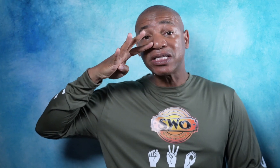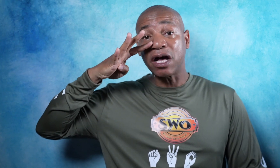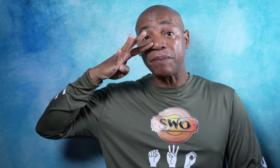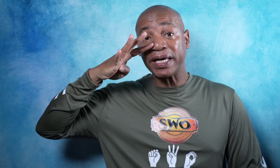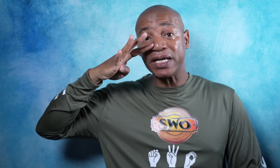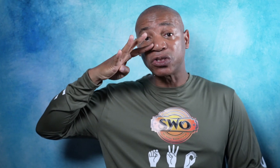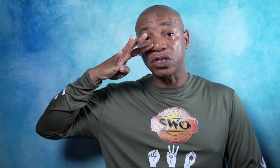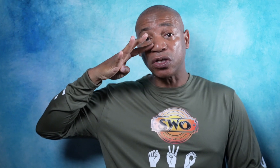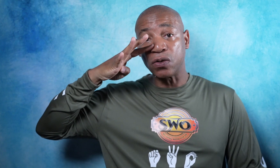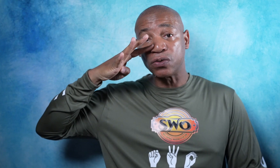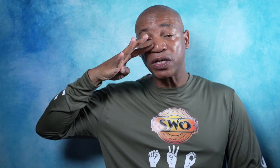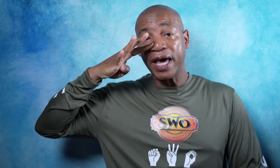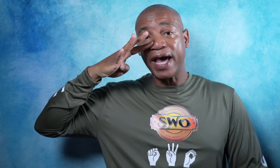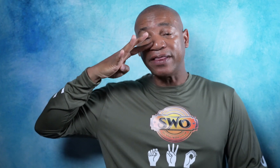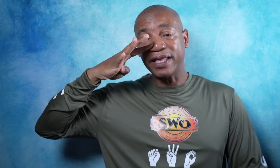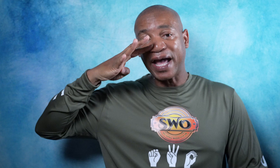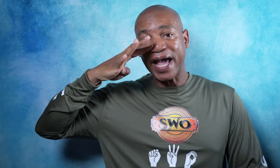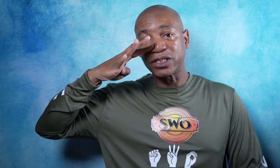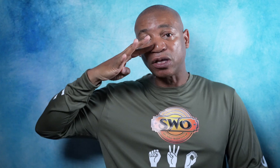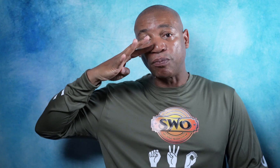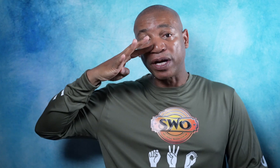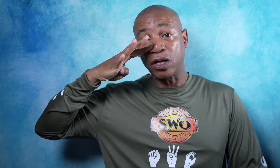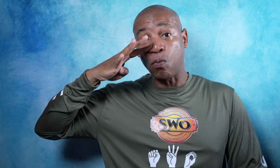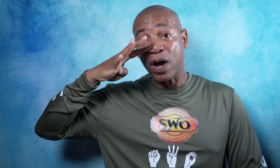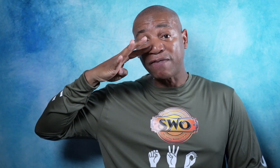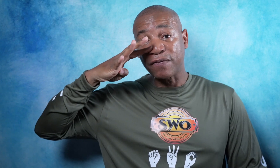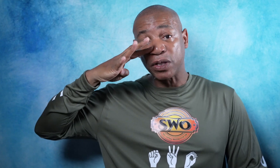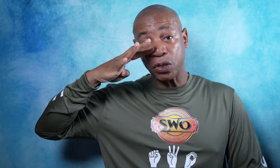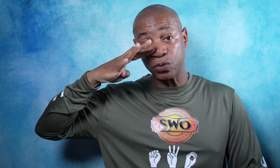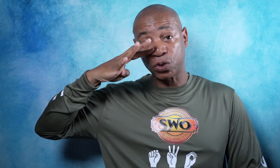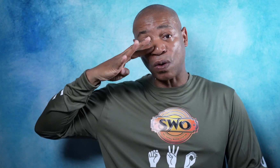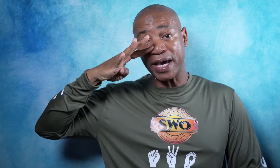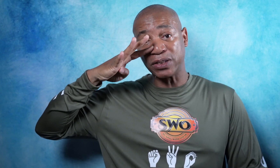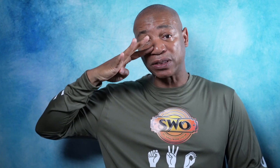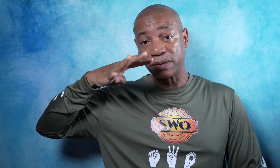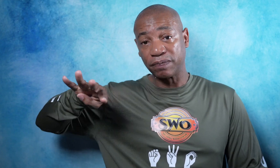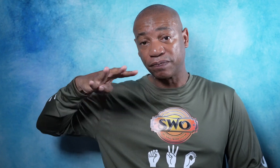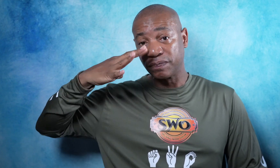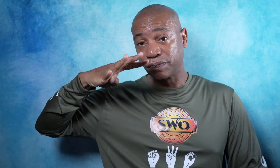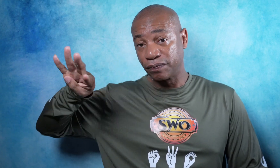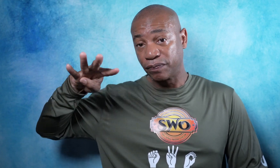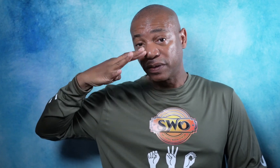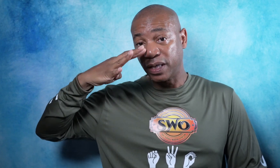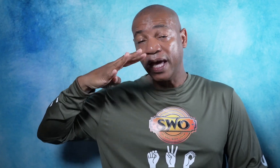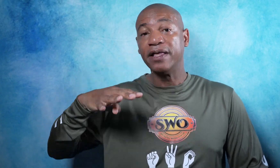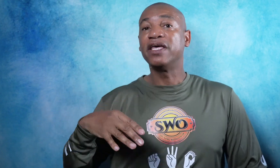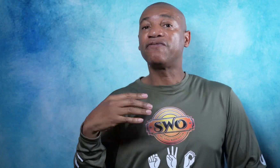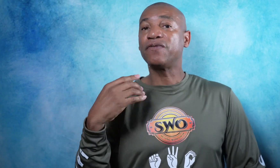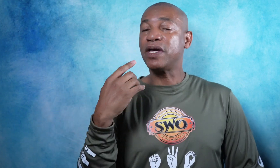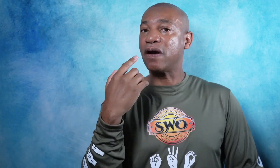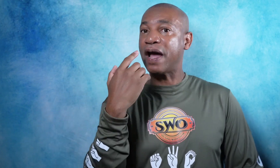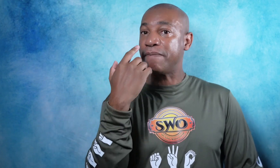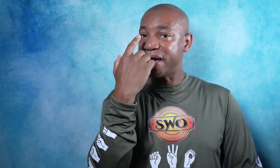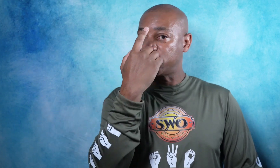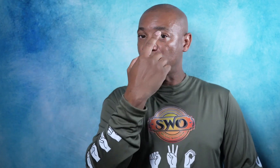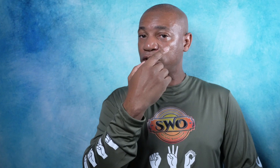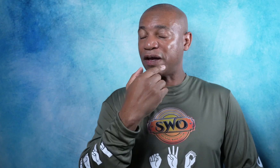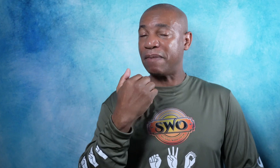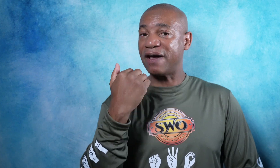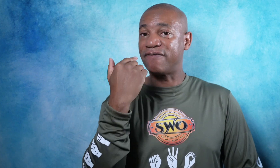up against the nose, and then I actually bring it away from the nose twice. Then from here, I make sure that my